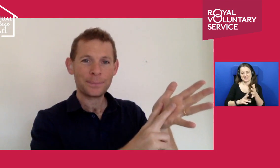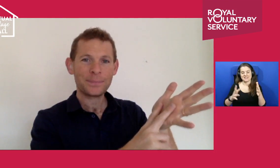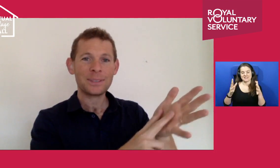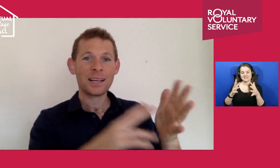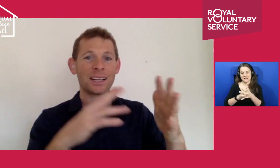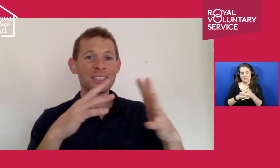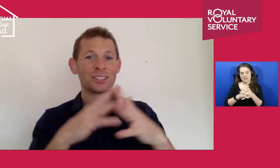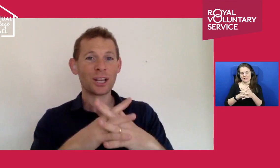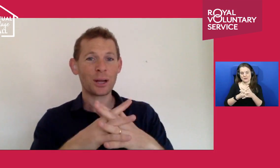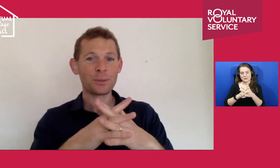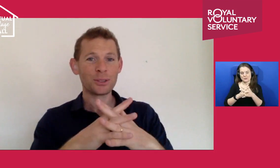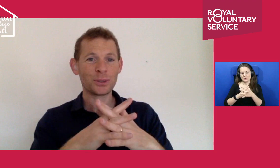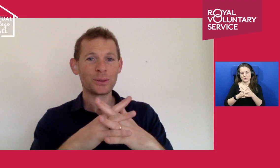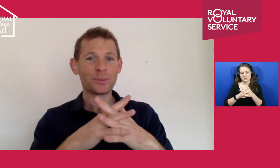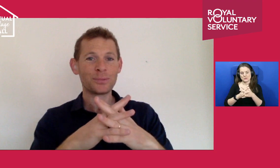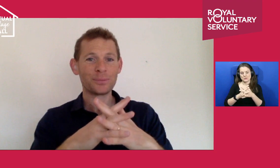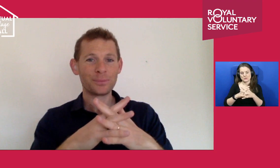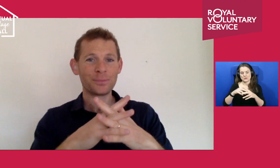W,